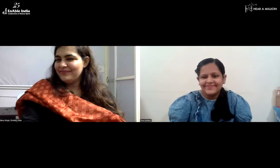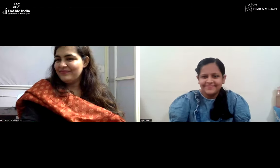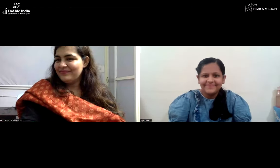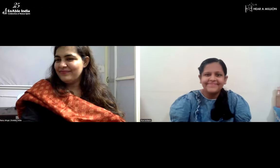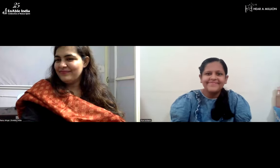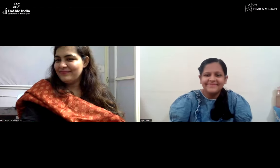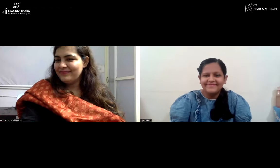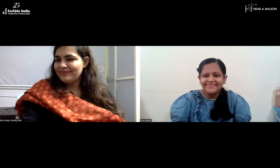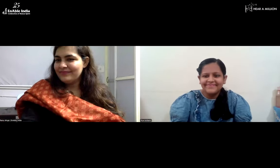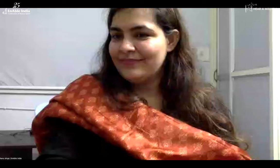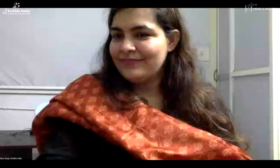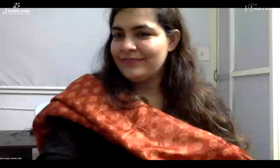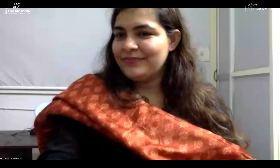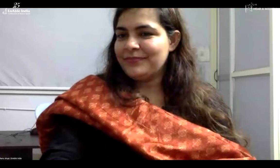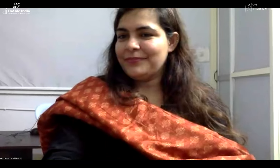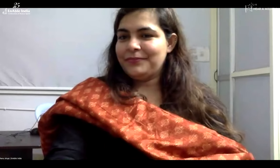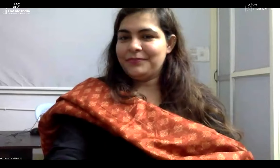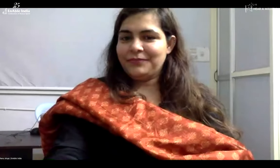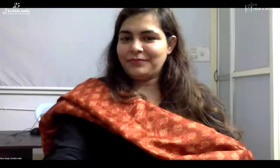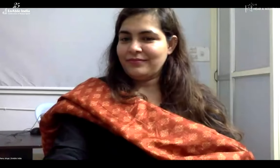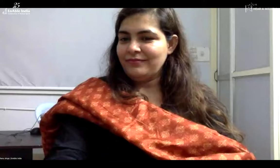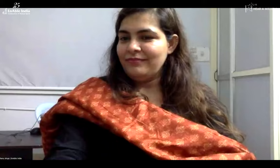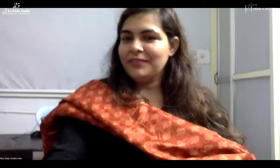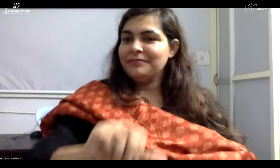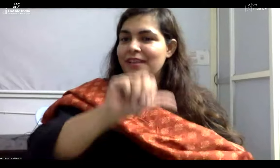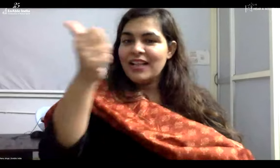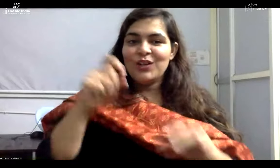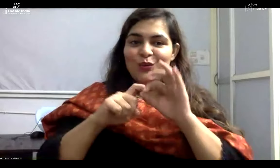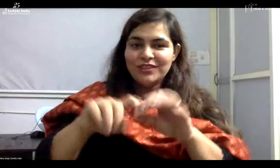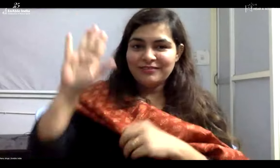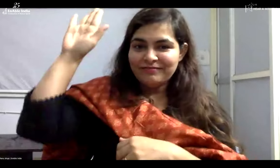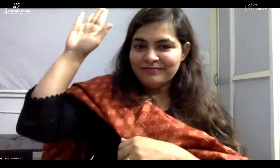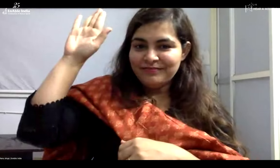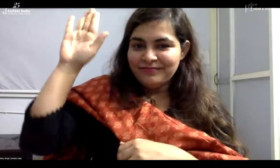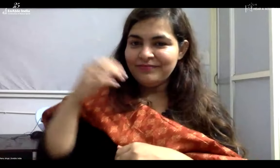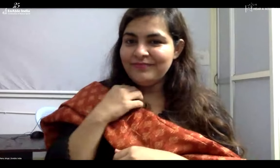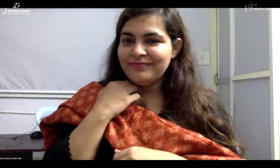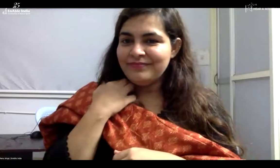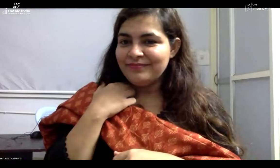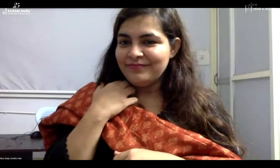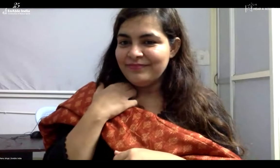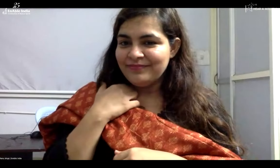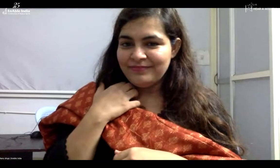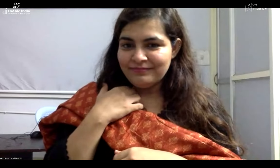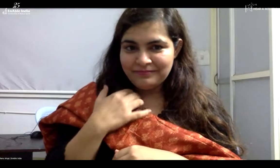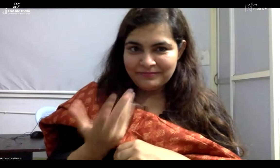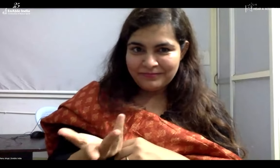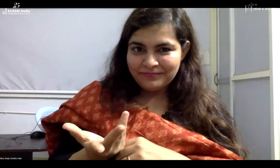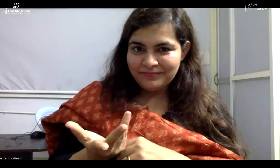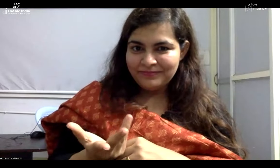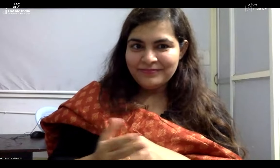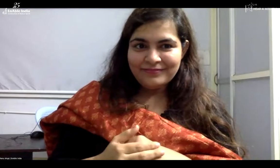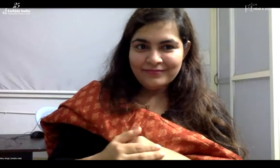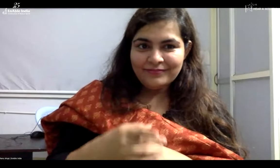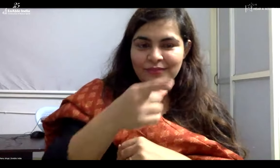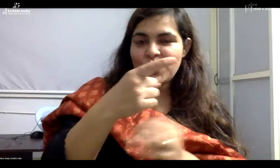Okay, so we are finished with questions. So we'll have the platform open for questions from the audience.